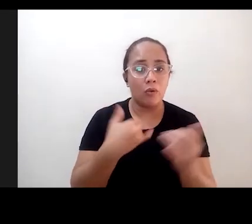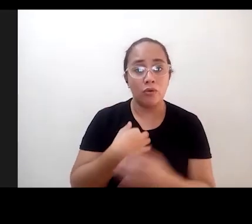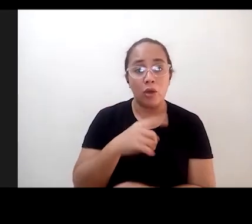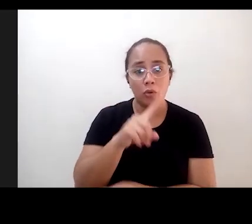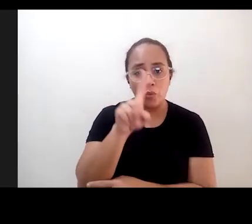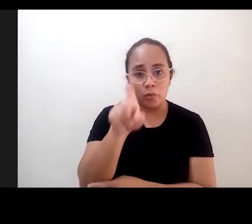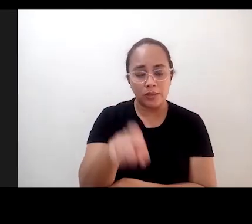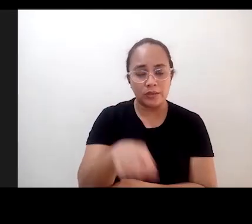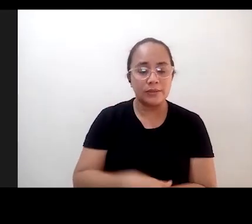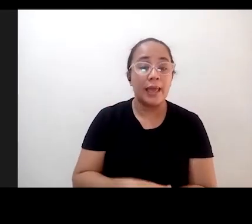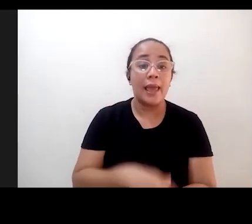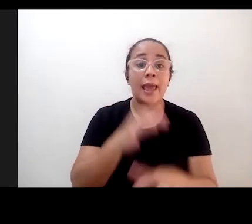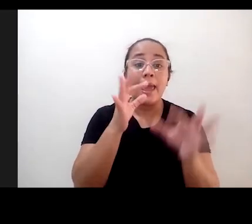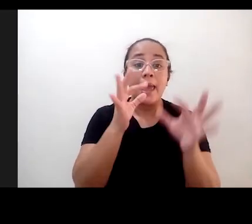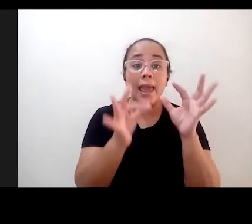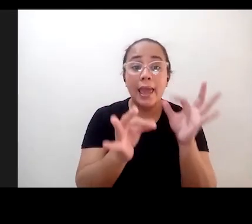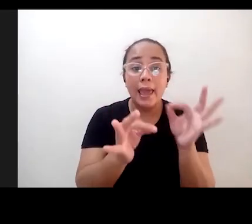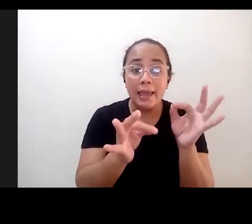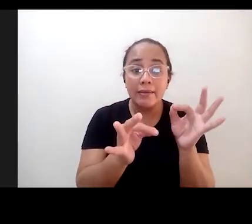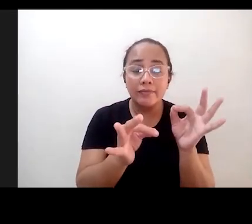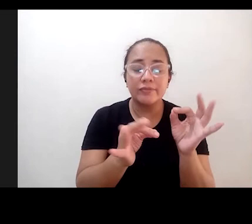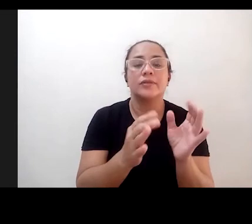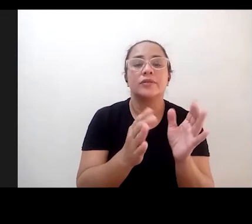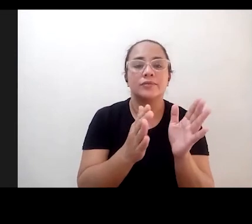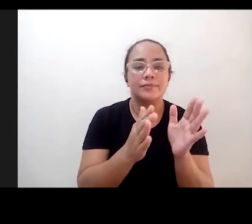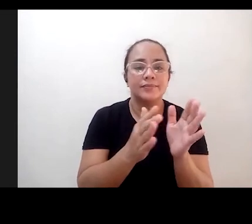ask like